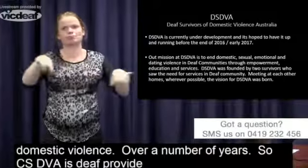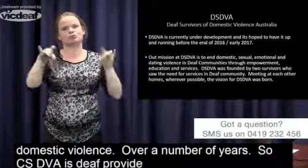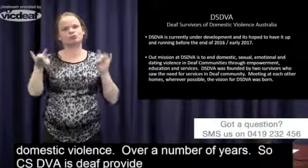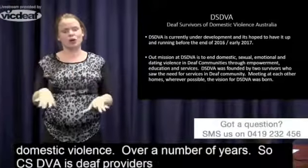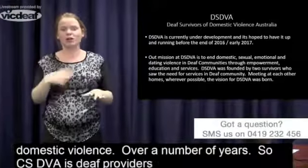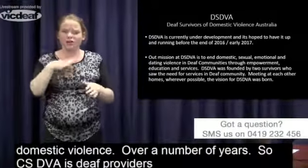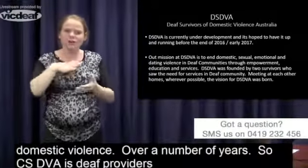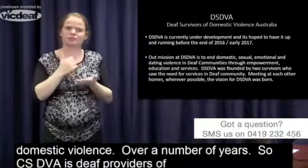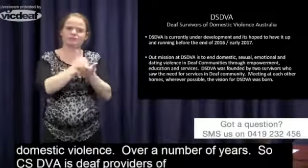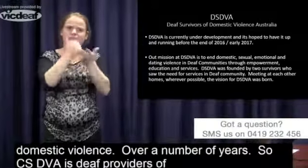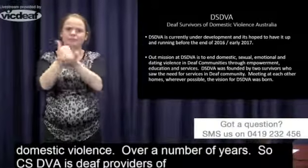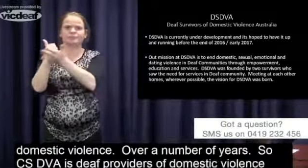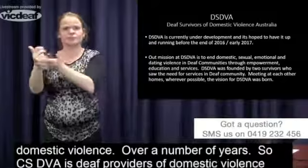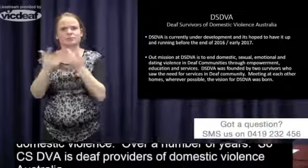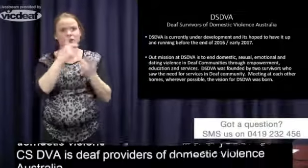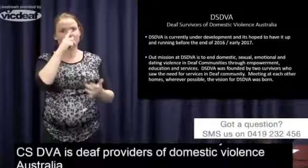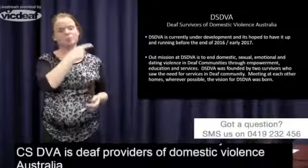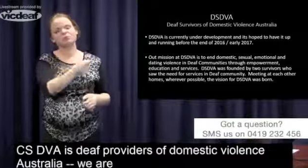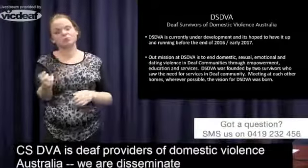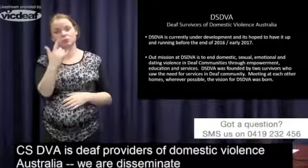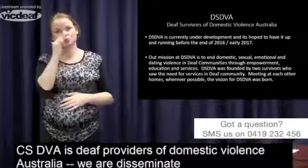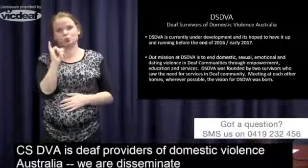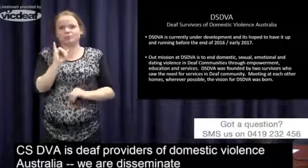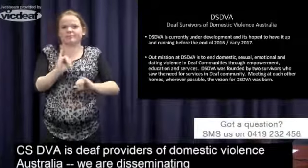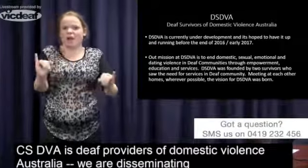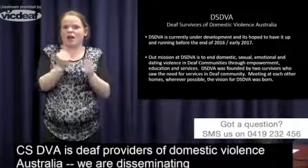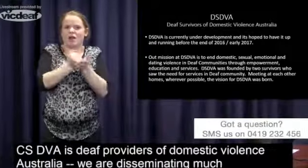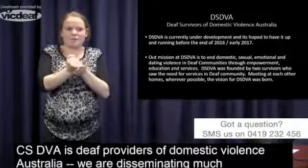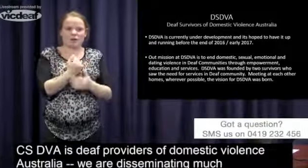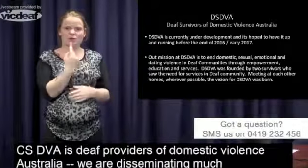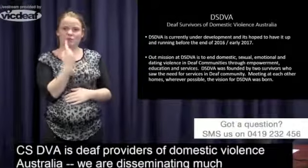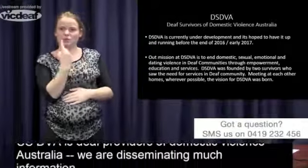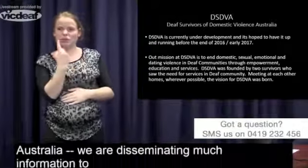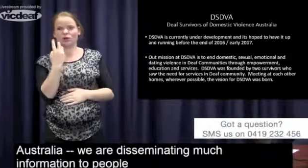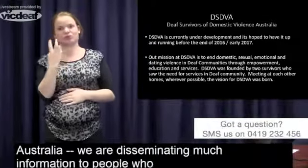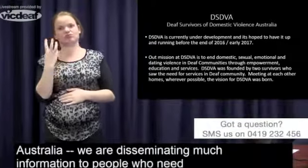And we are disseminating much information to people who need it.